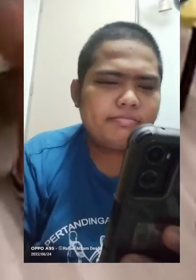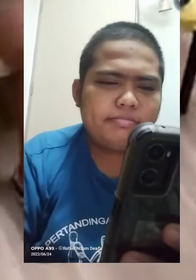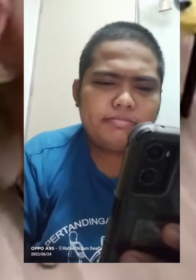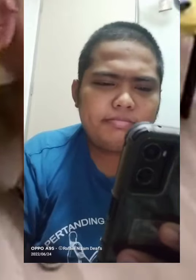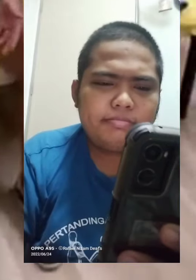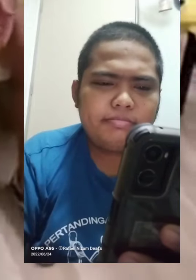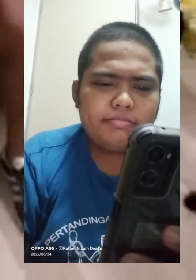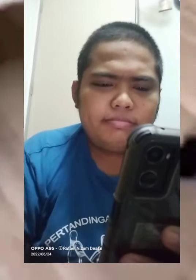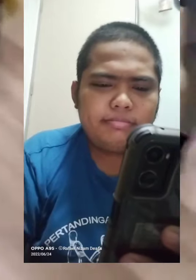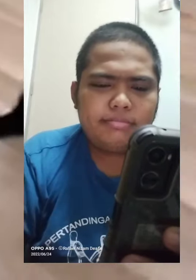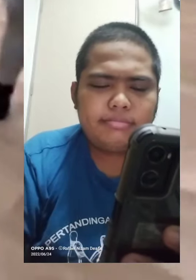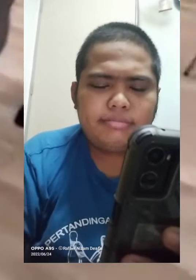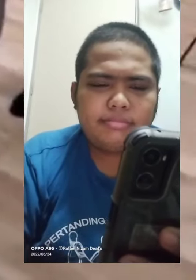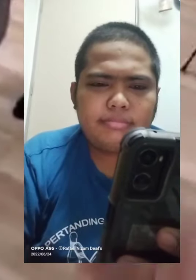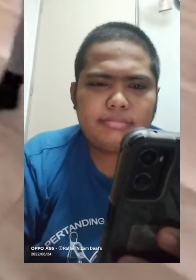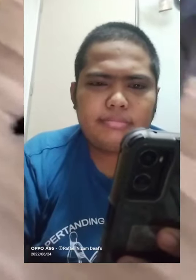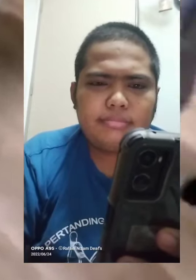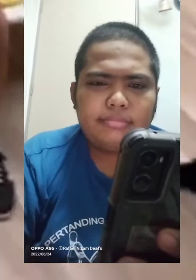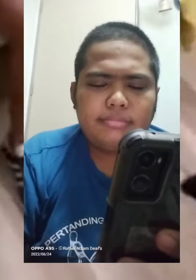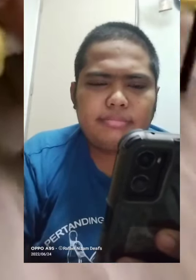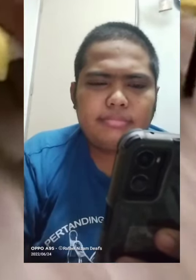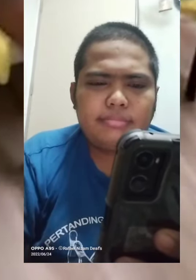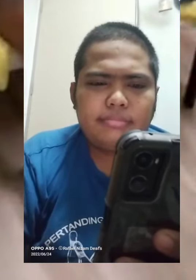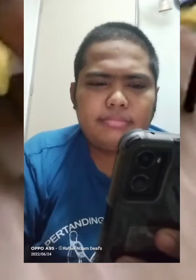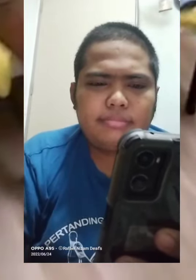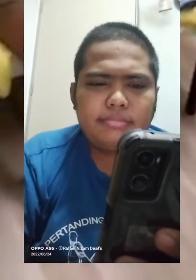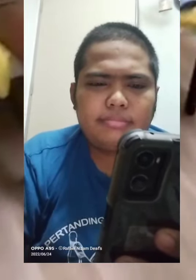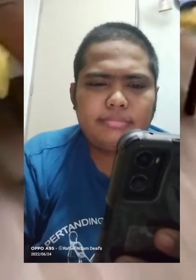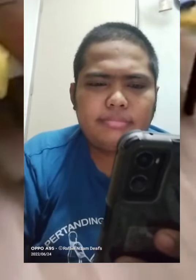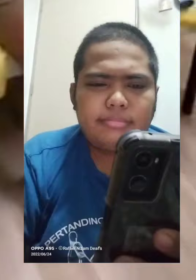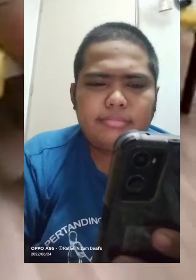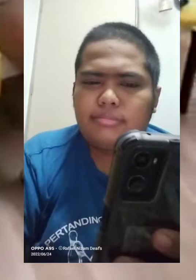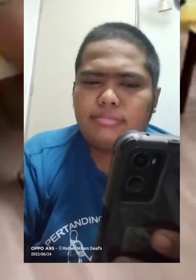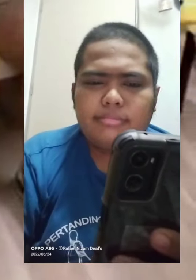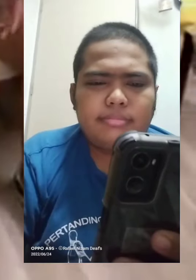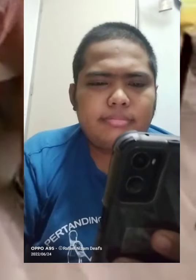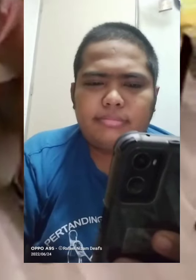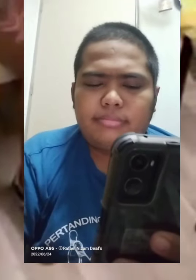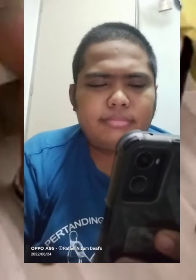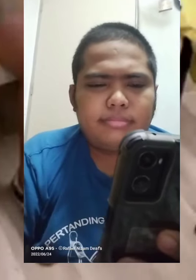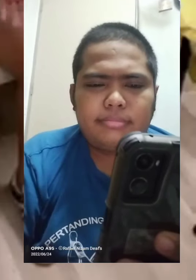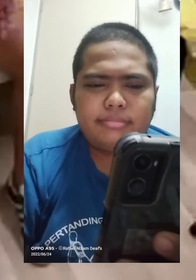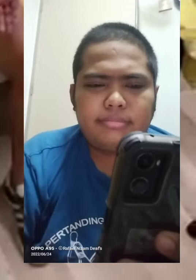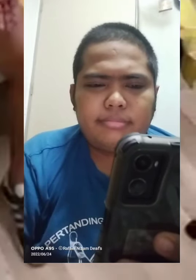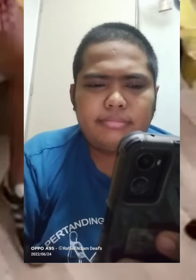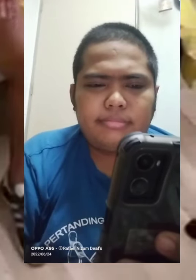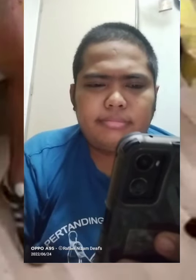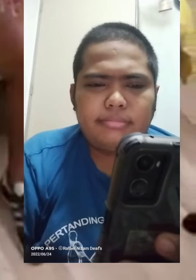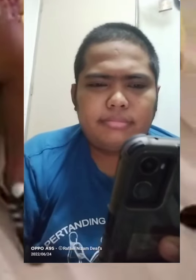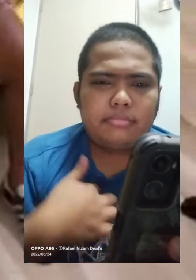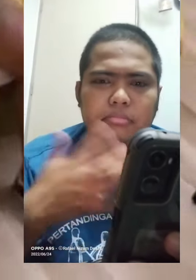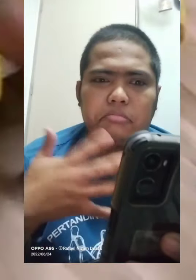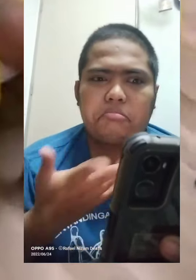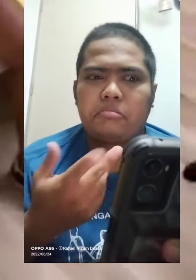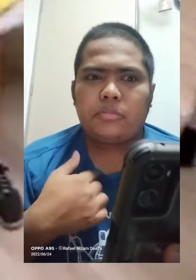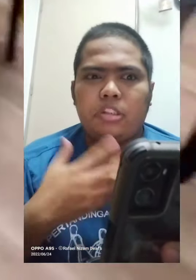my wife now. No, we work together. Are you friend? You work together. So what's the point? Why are you both in this room now?